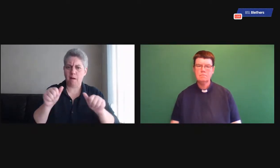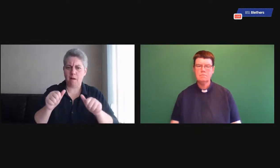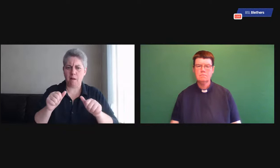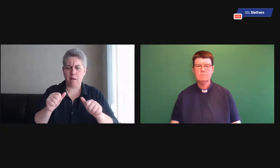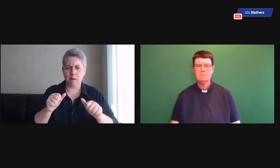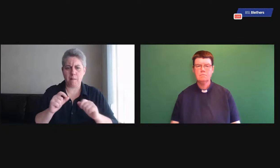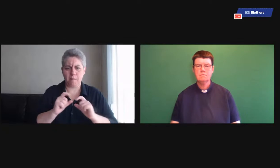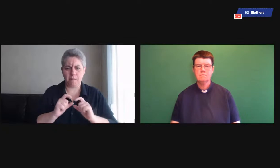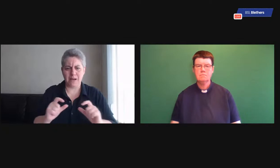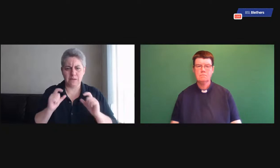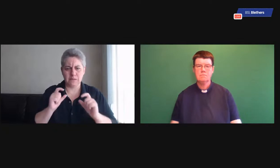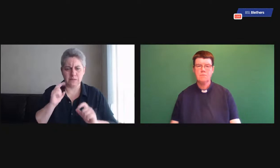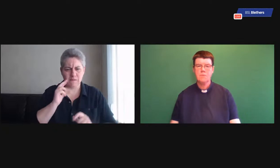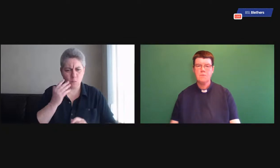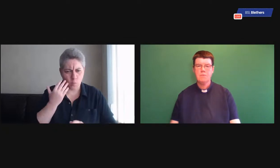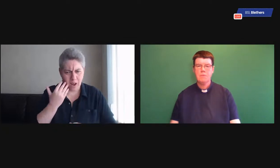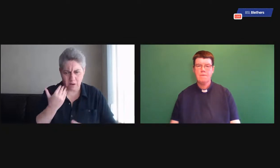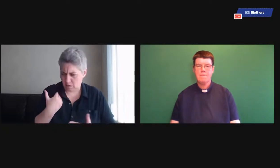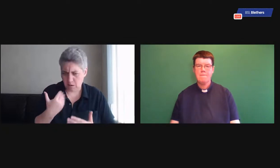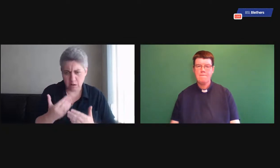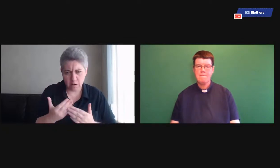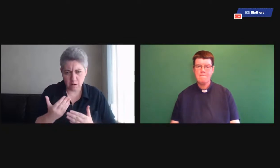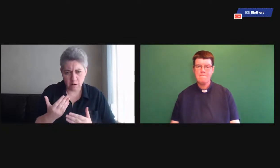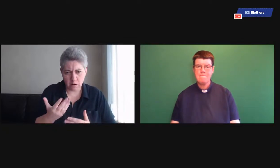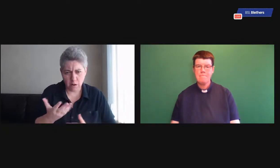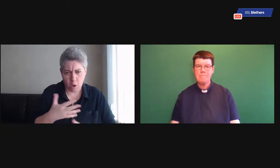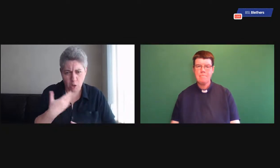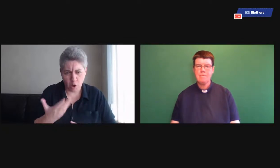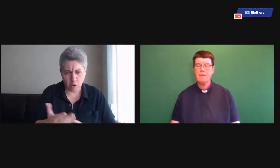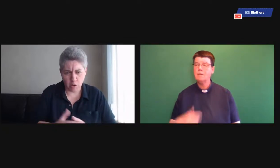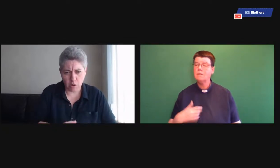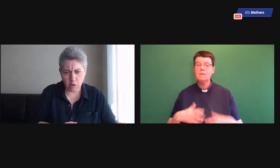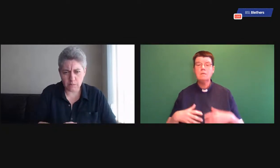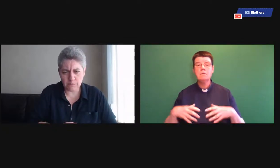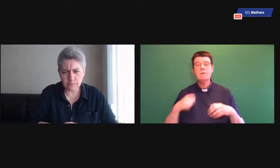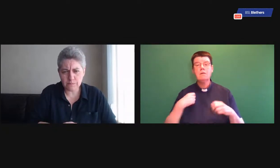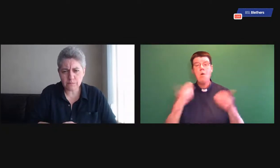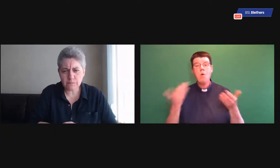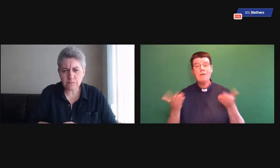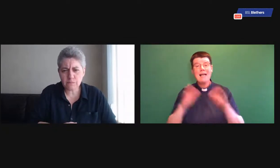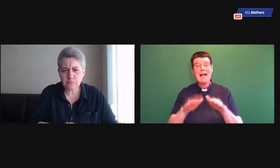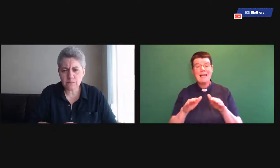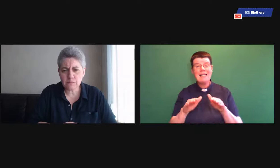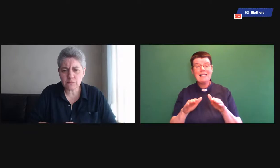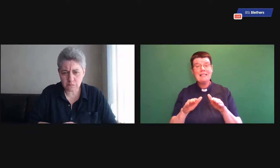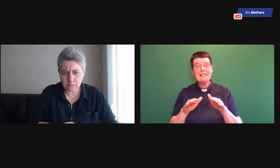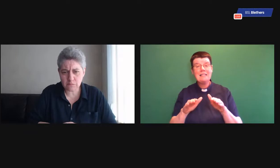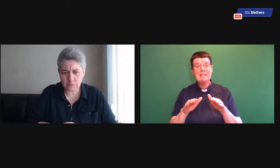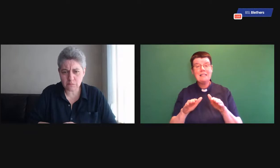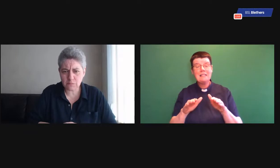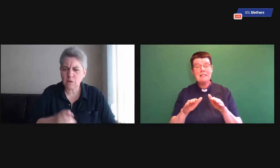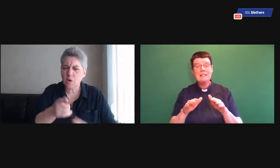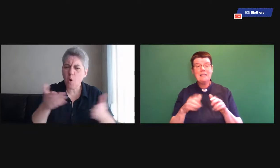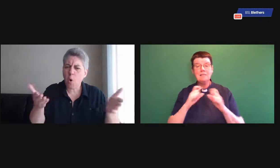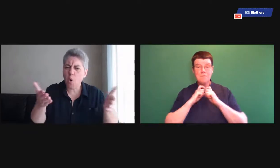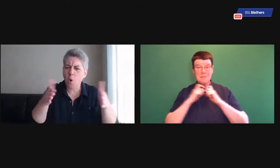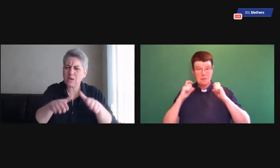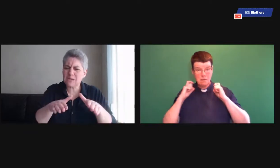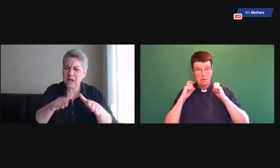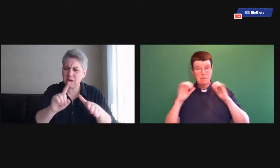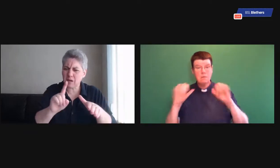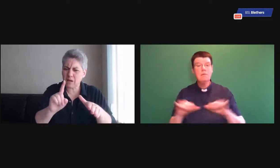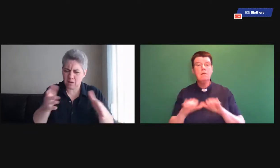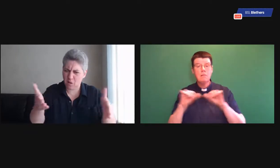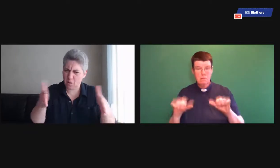So, how long ago was it that you actually were ordained or became a minister? How long ago was that? Well, I became